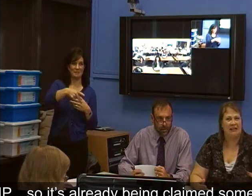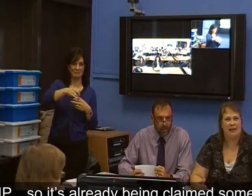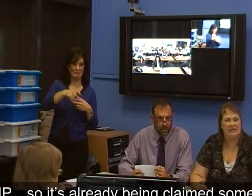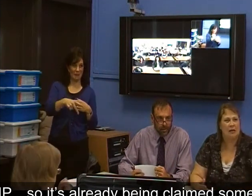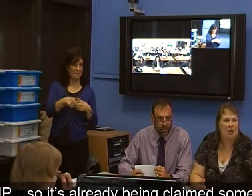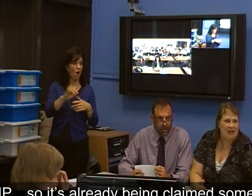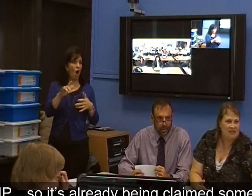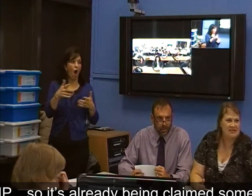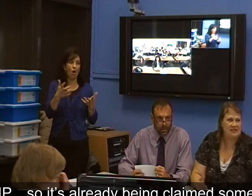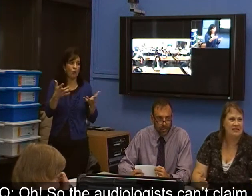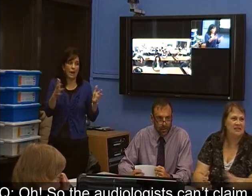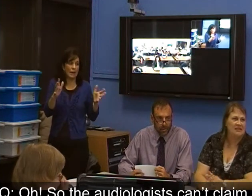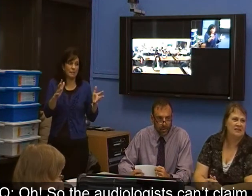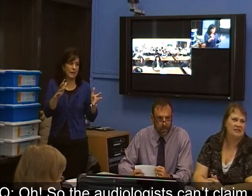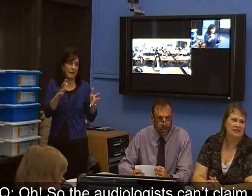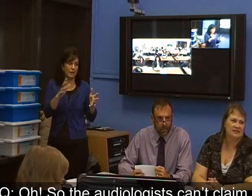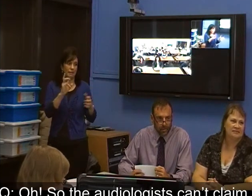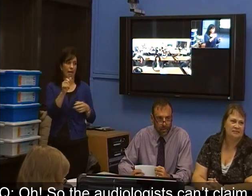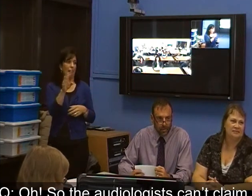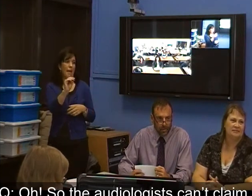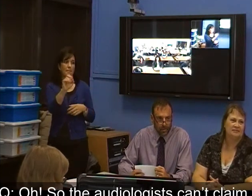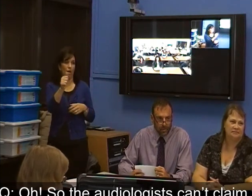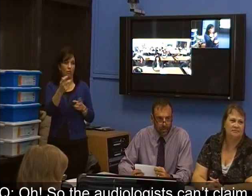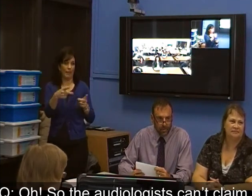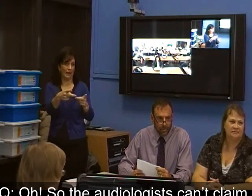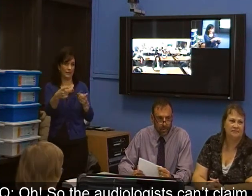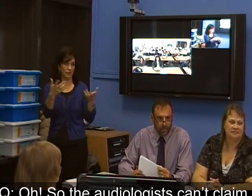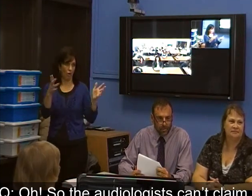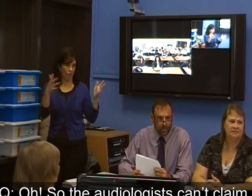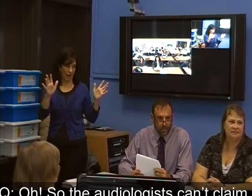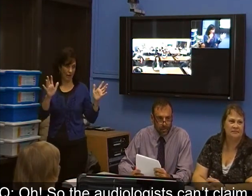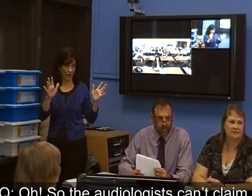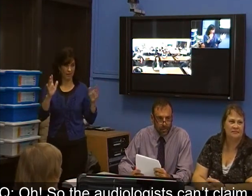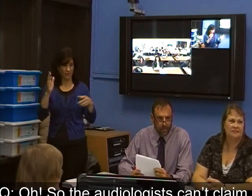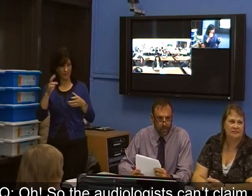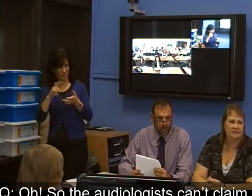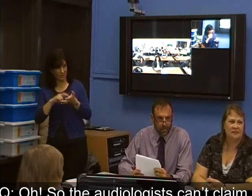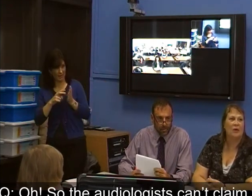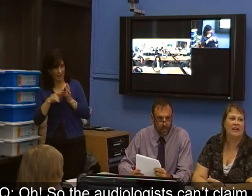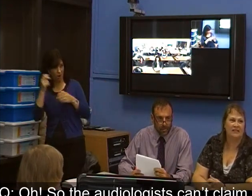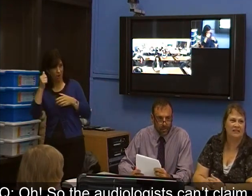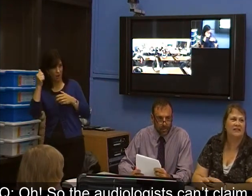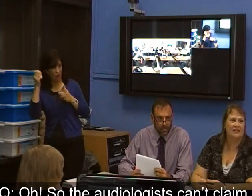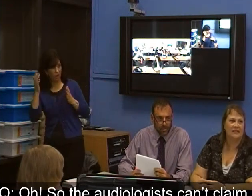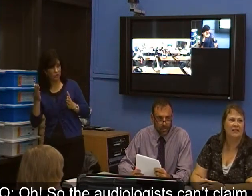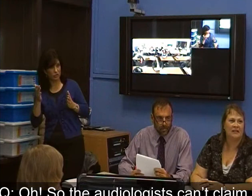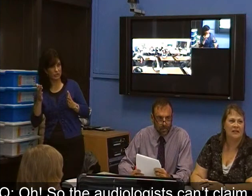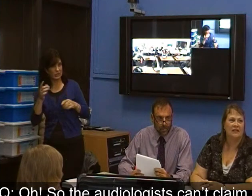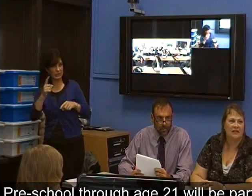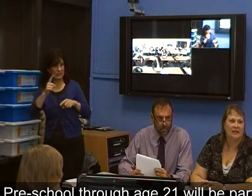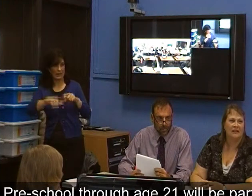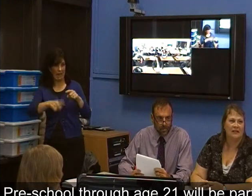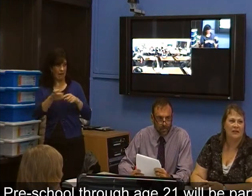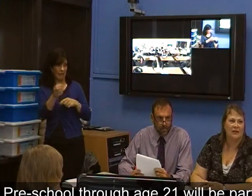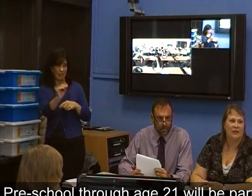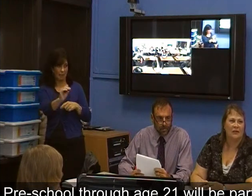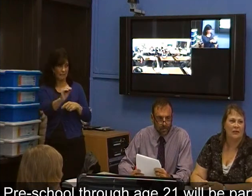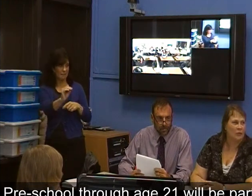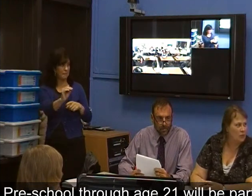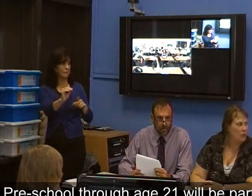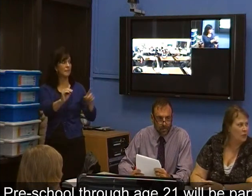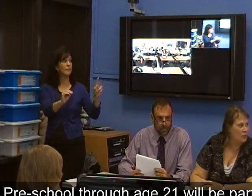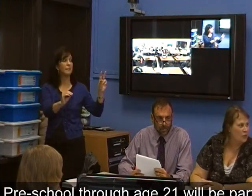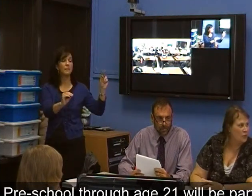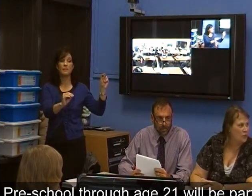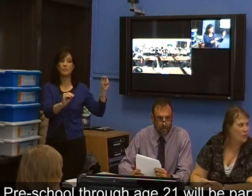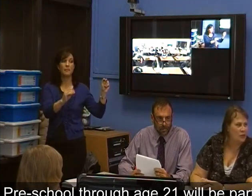being claimed somewhere else. Oh. So the audiologist can't claim that. Either. I'm at birth to